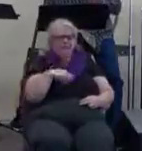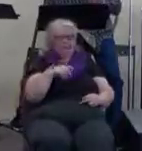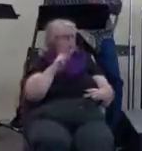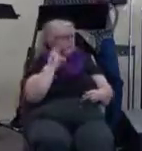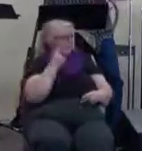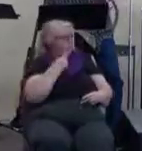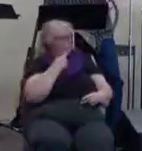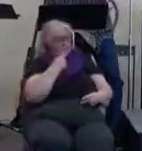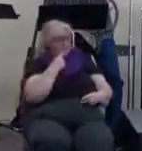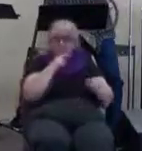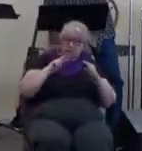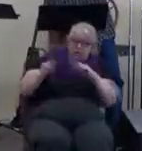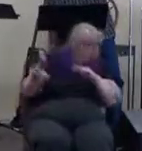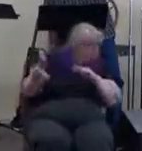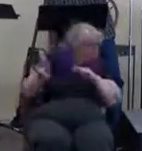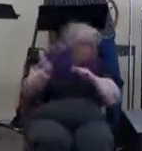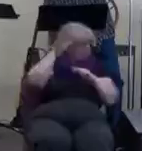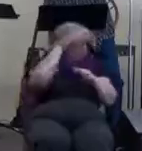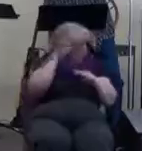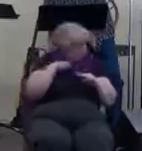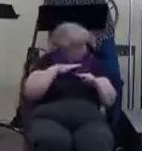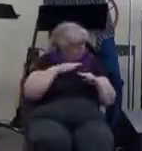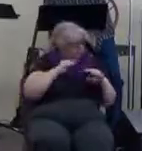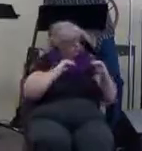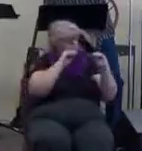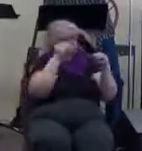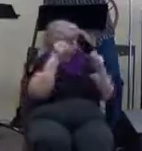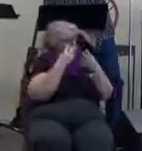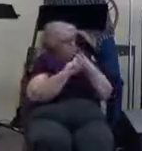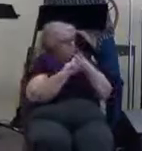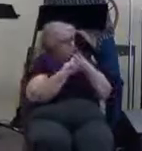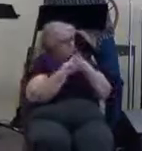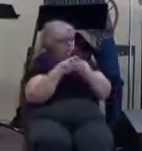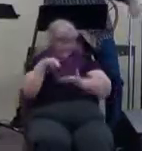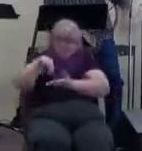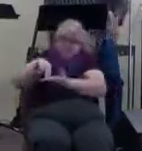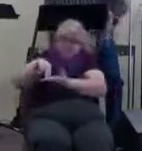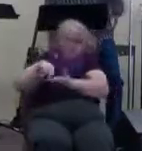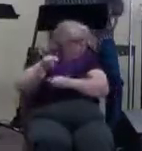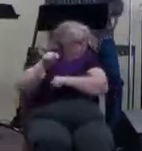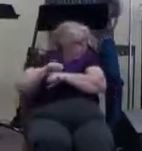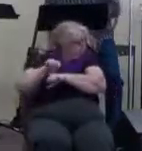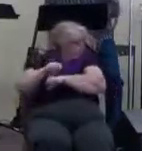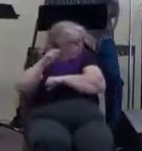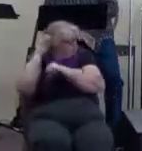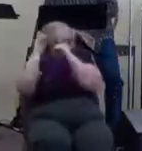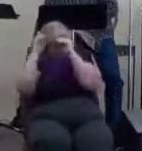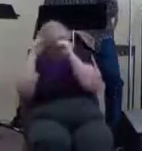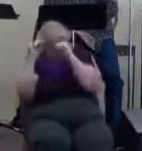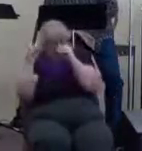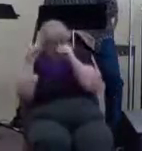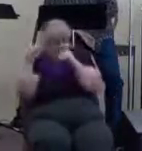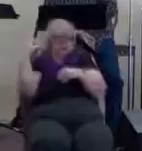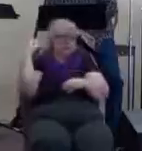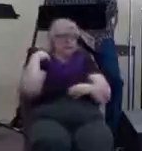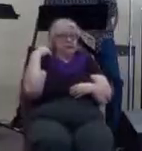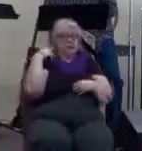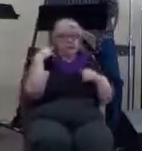the men you put in the jail are standing in the temple courts teaching the people." At that, the captain went with